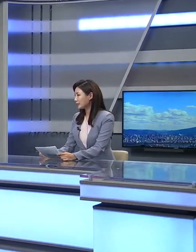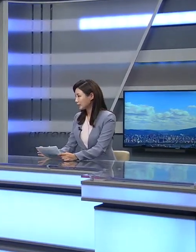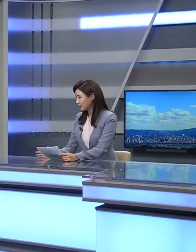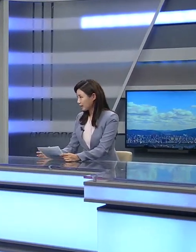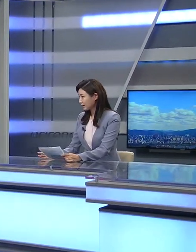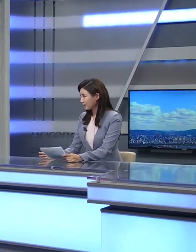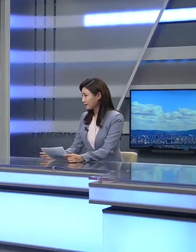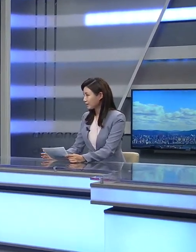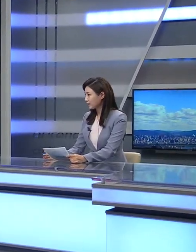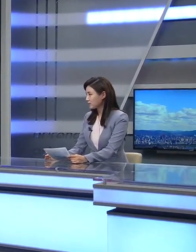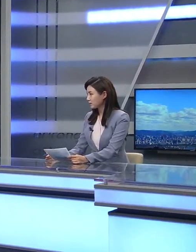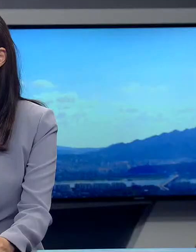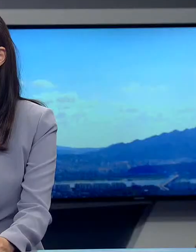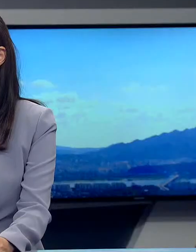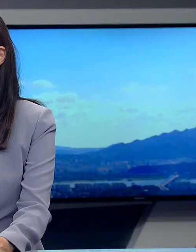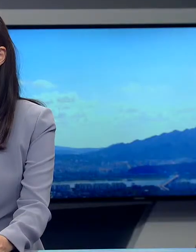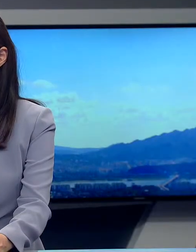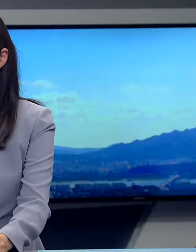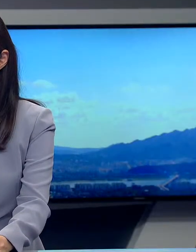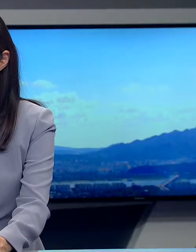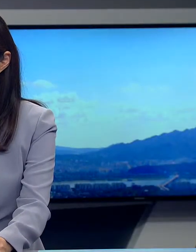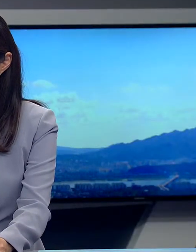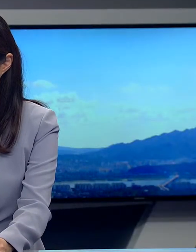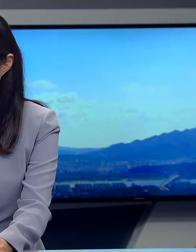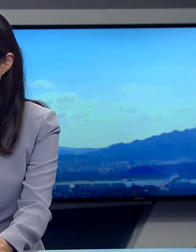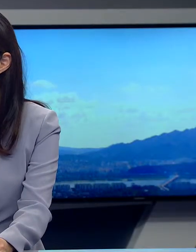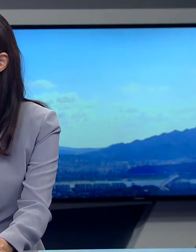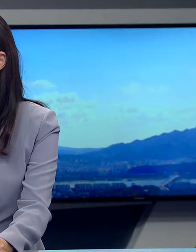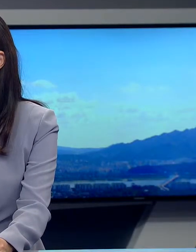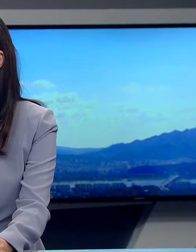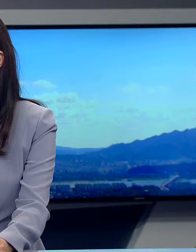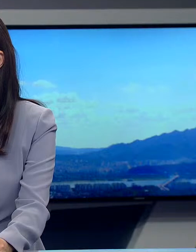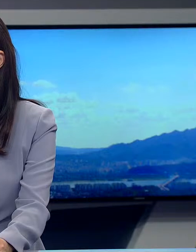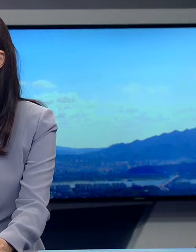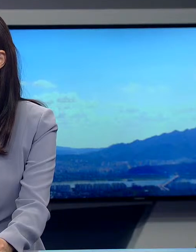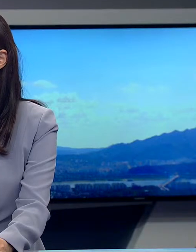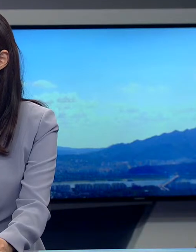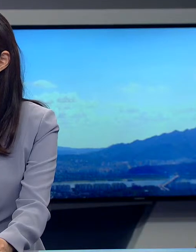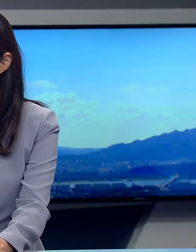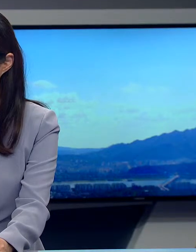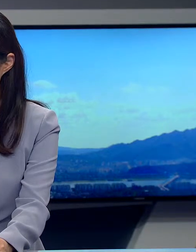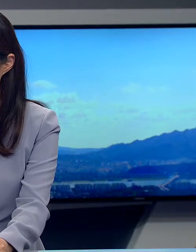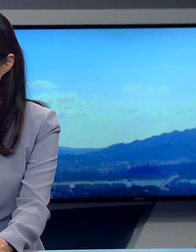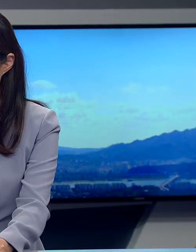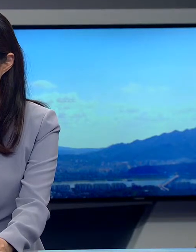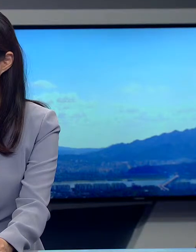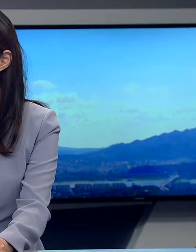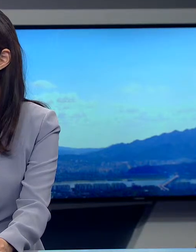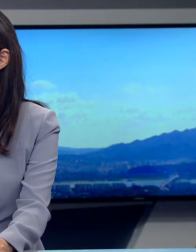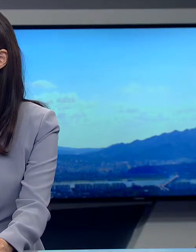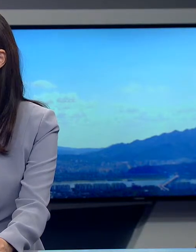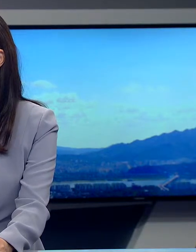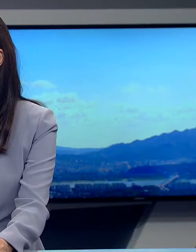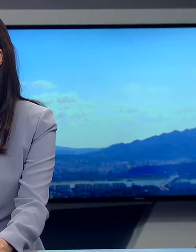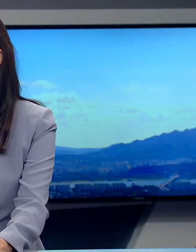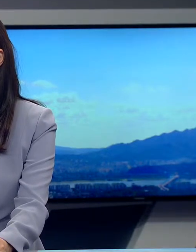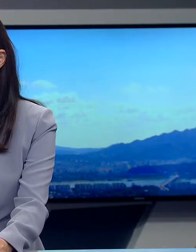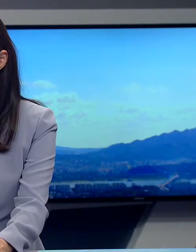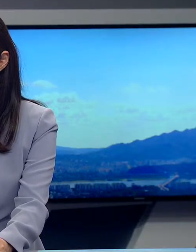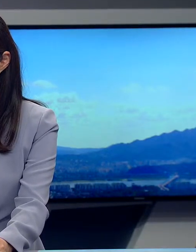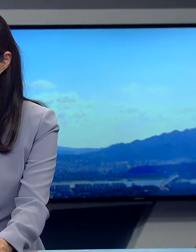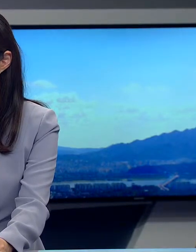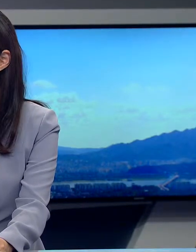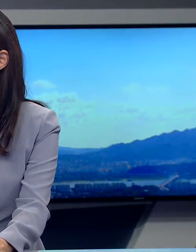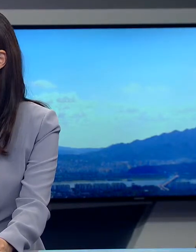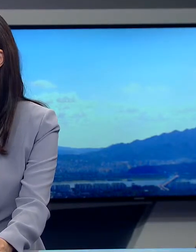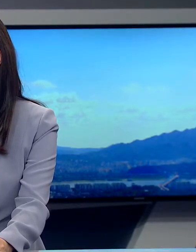seeing a decline in cases, Kwon Jun-ik mentioned how there are concerns over the management of continuous cluster